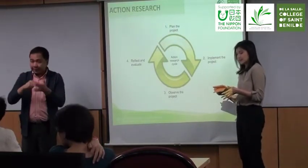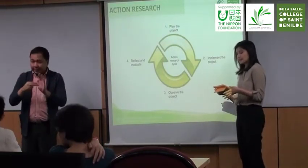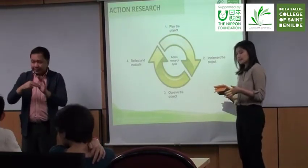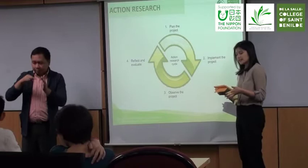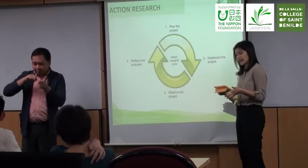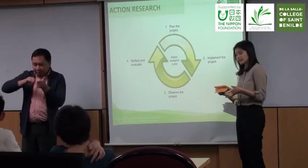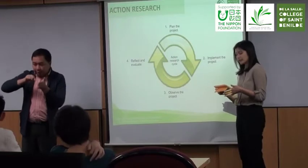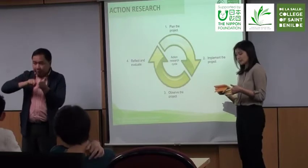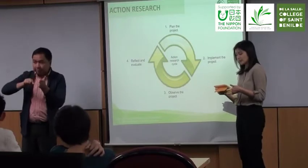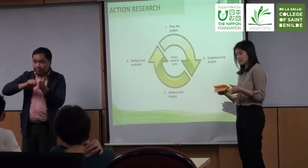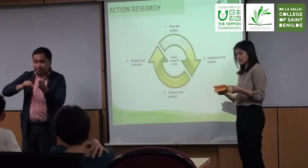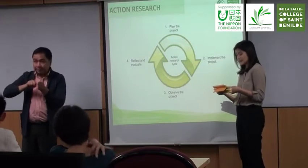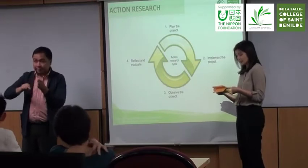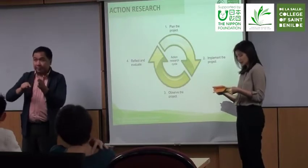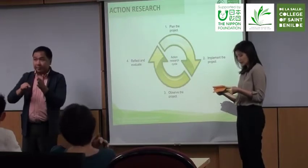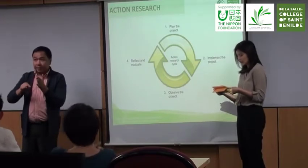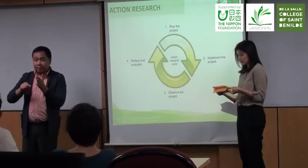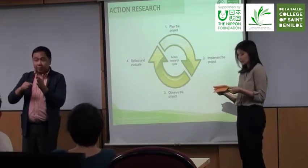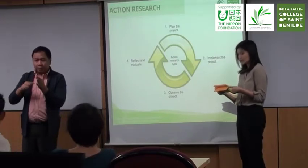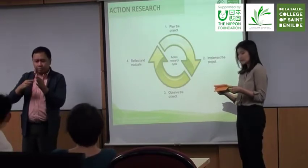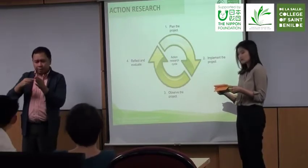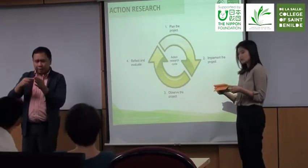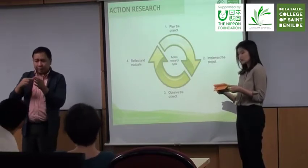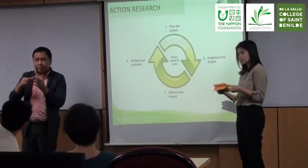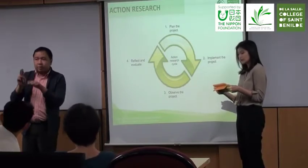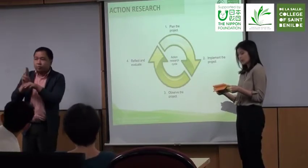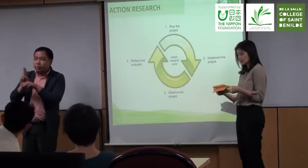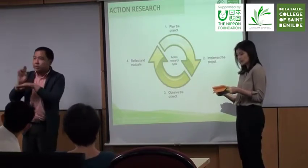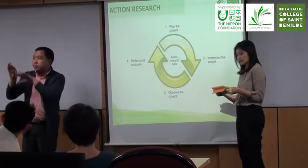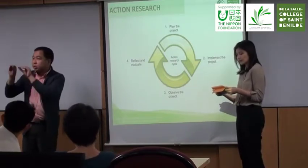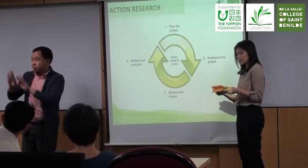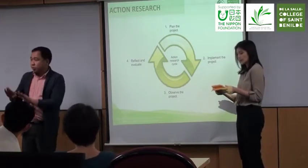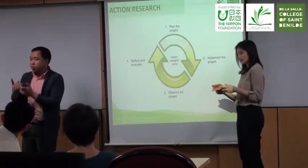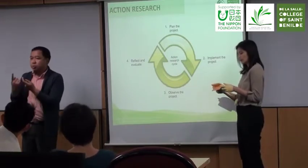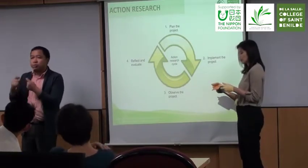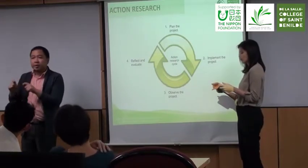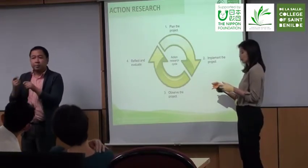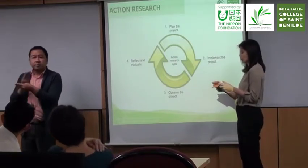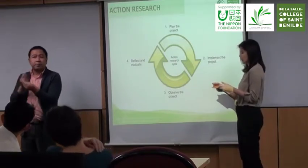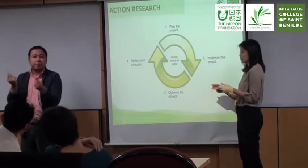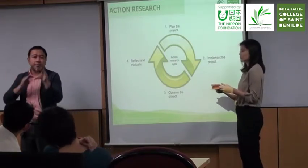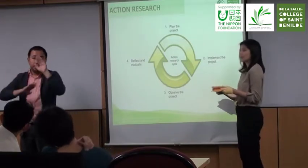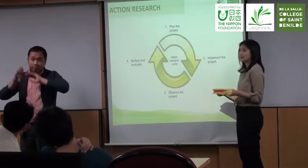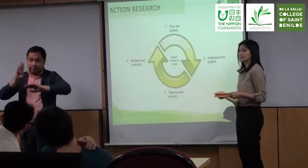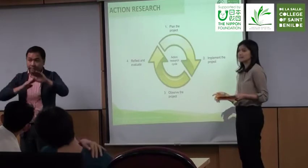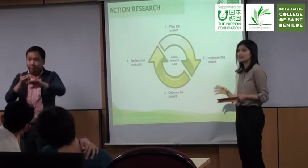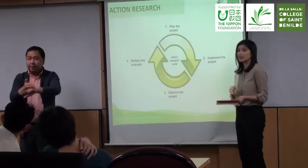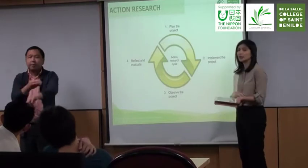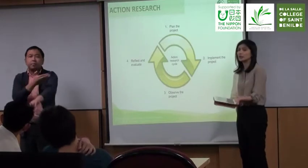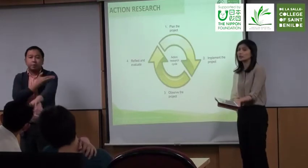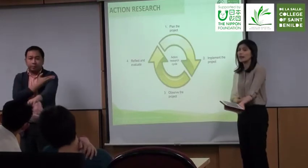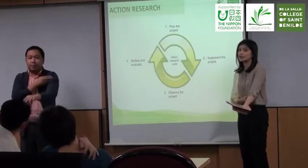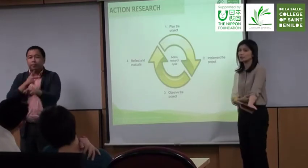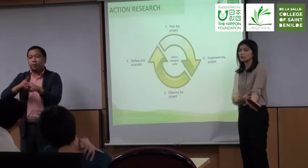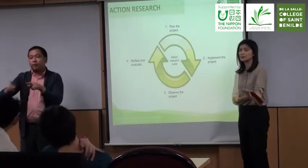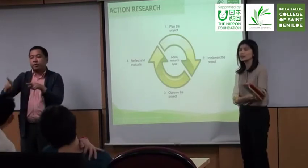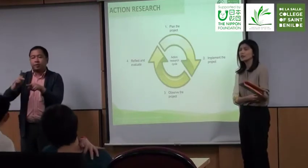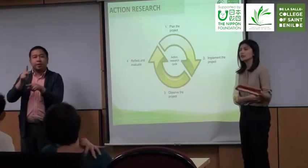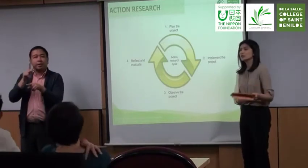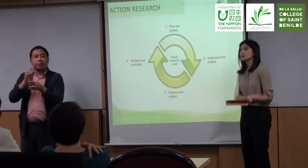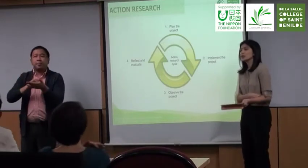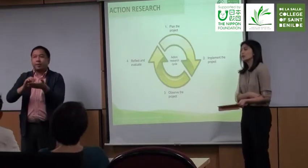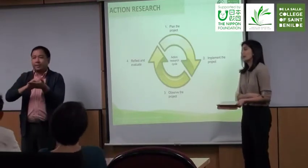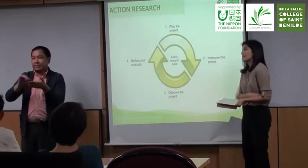investigation designed for use by teachers to attempt to solve problems and improve professional practices in their own